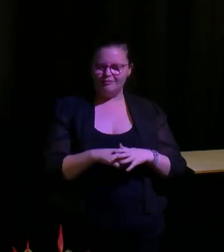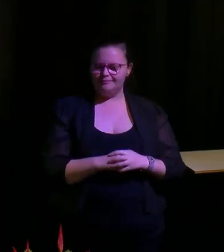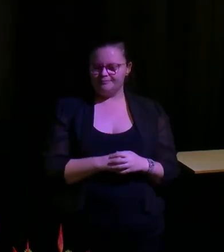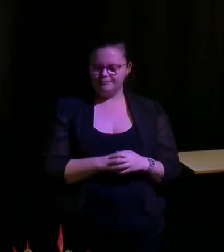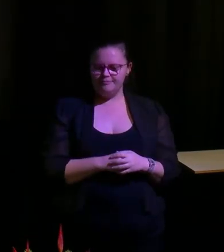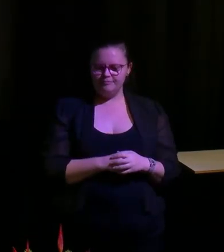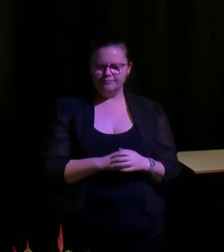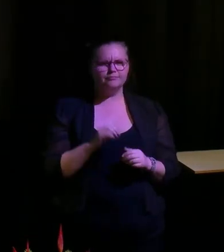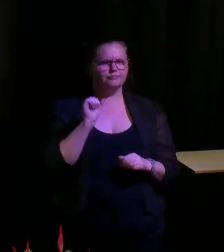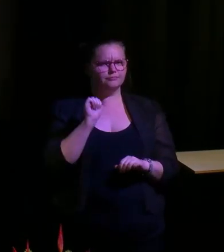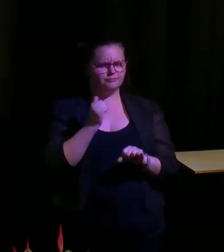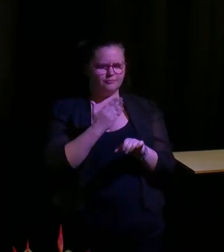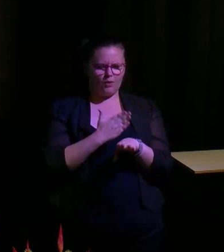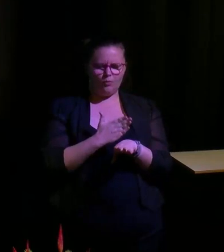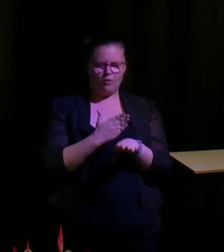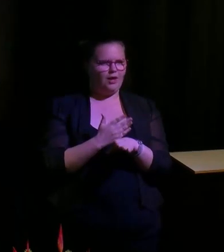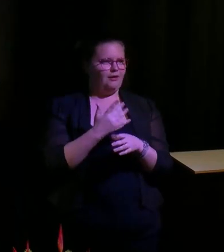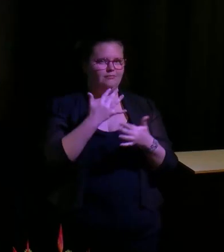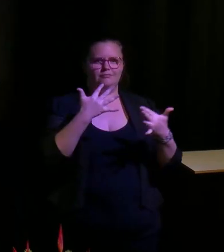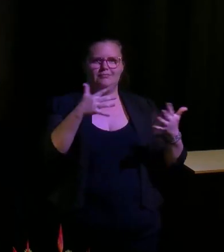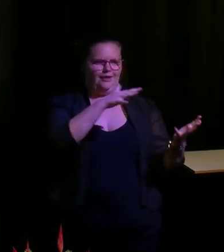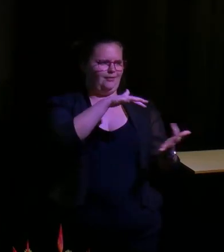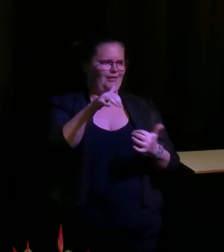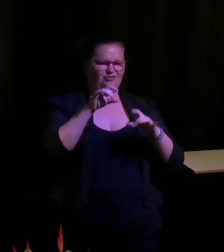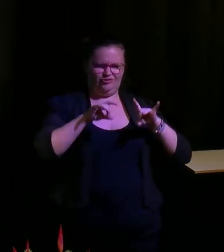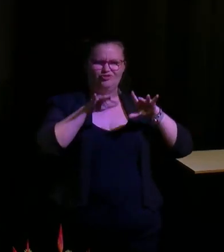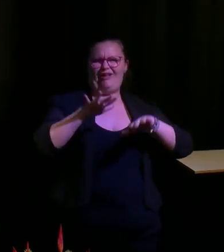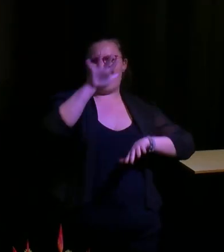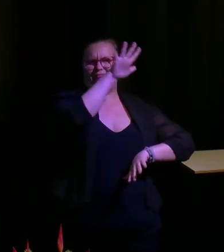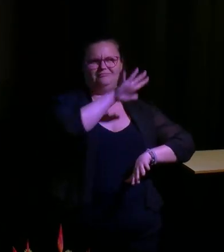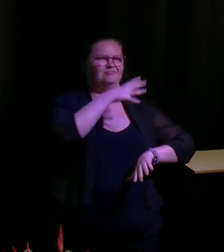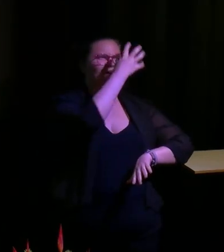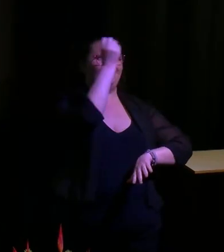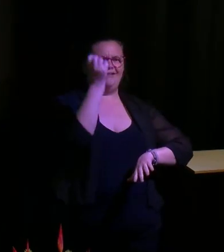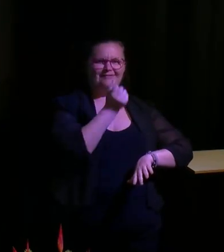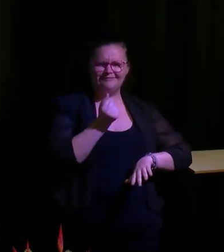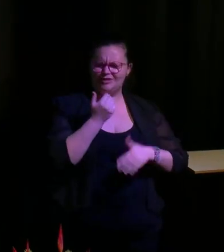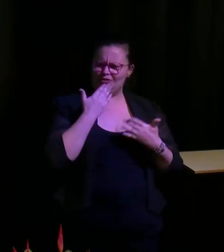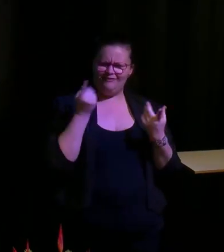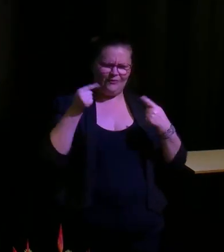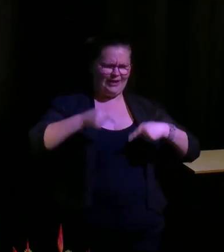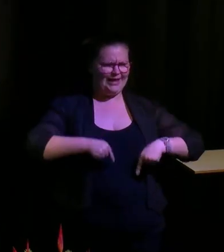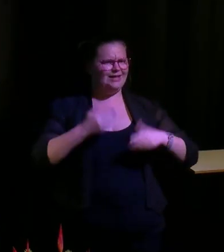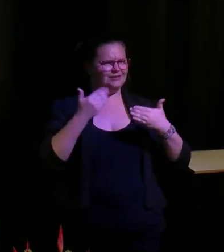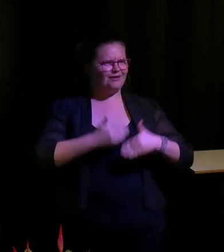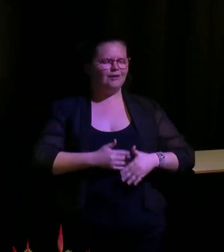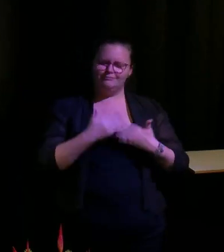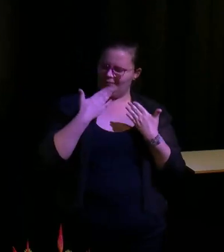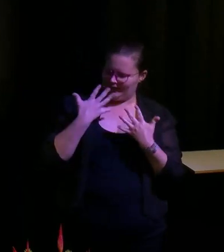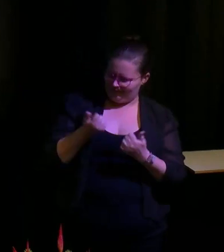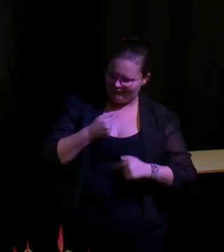Gail's work is held in numerous collections around the country. And thank you for being here with us, Gail. Thank you for having